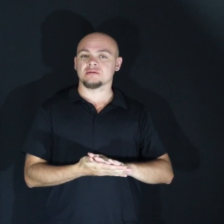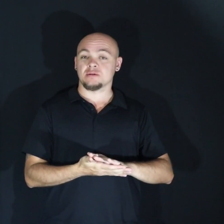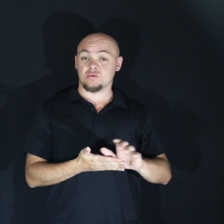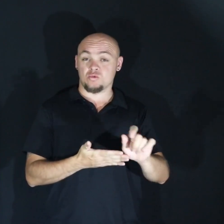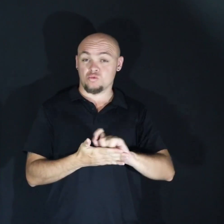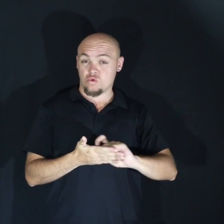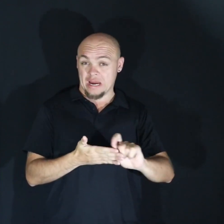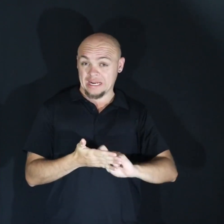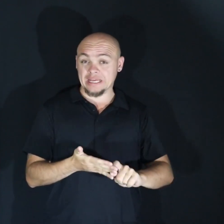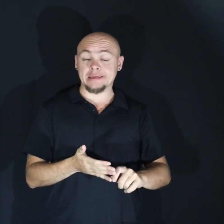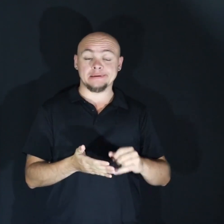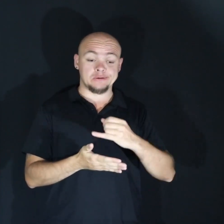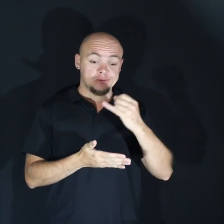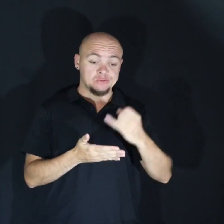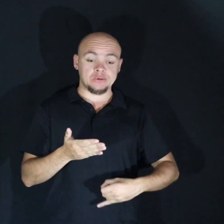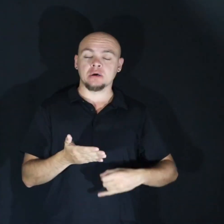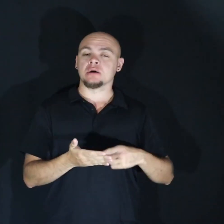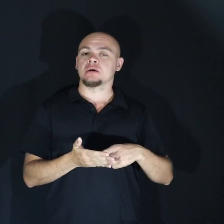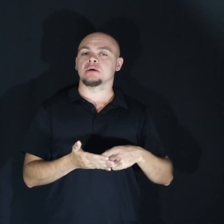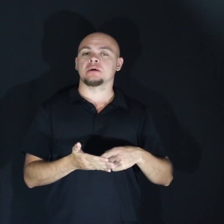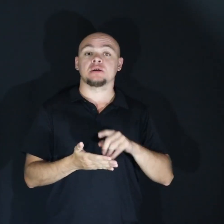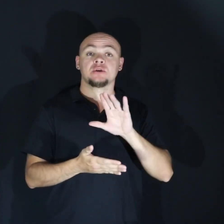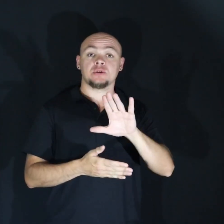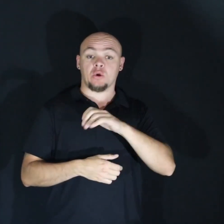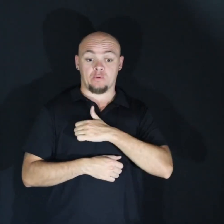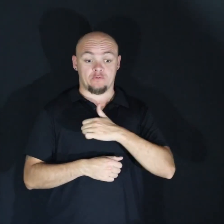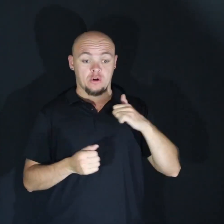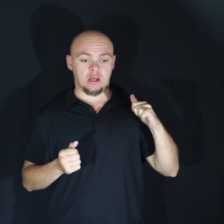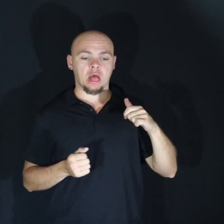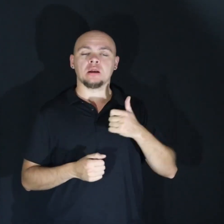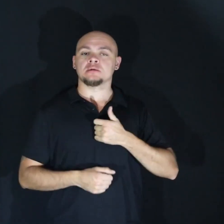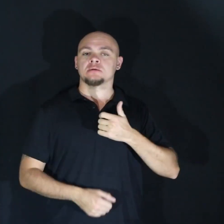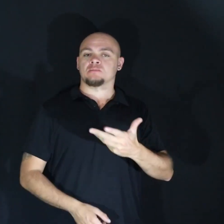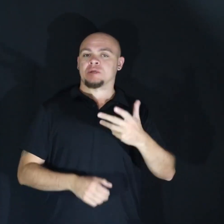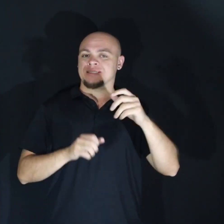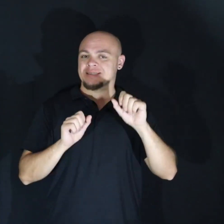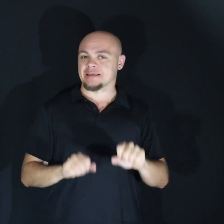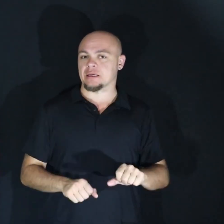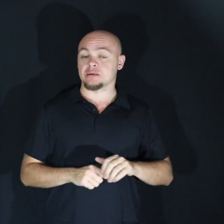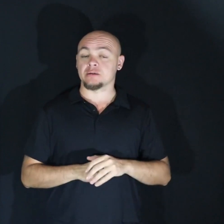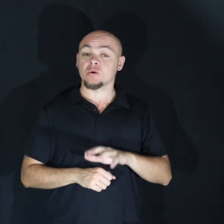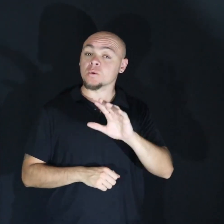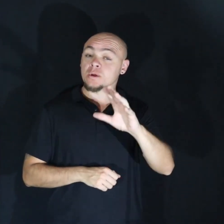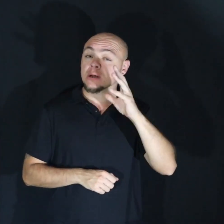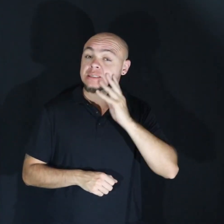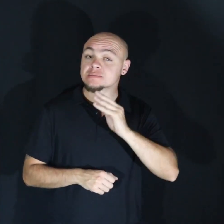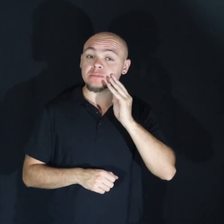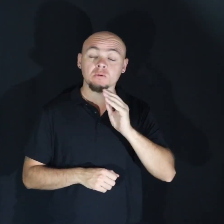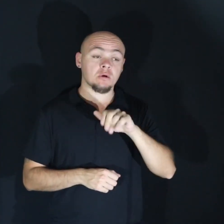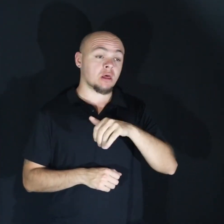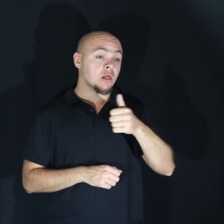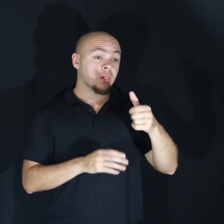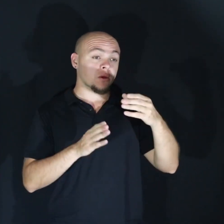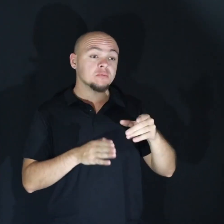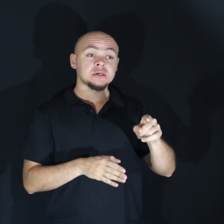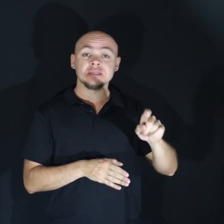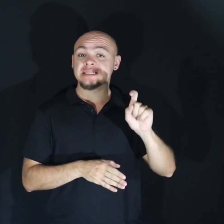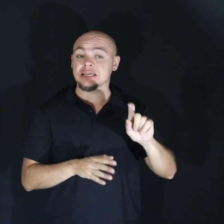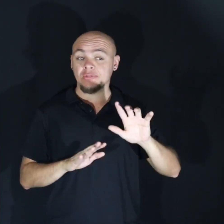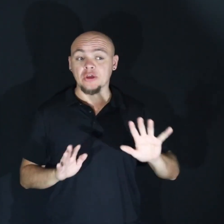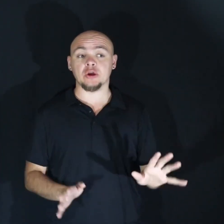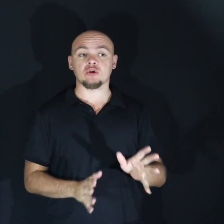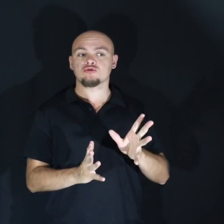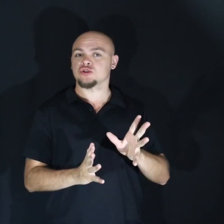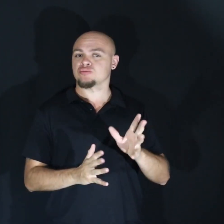Writing or drawing can help you to express your vulnerability, or by simply sharing your experience with someone who could use the